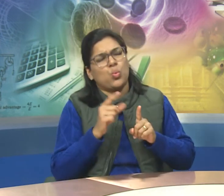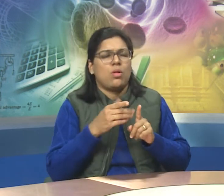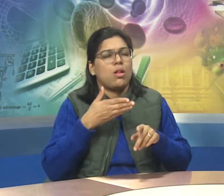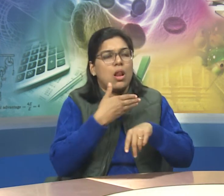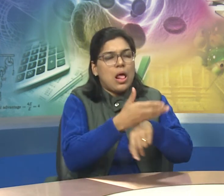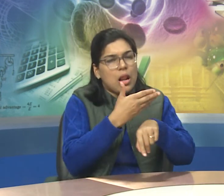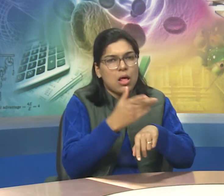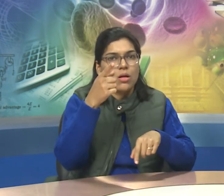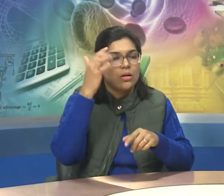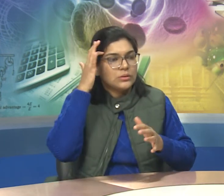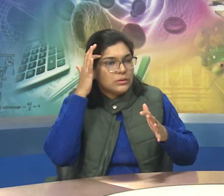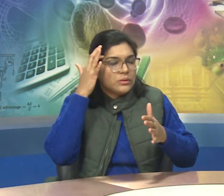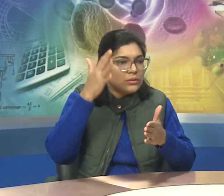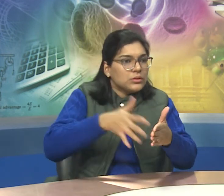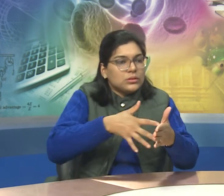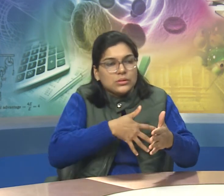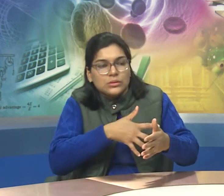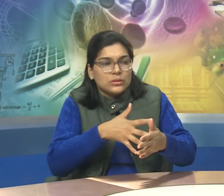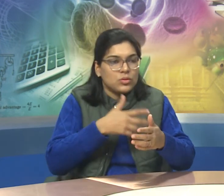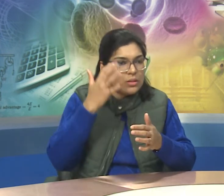reaching office on time